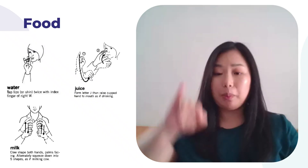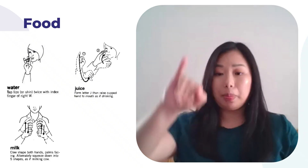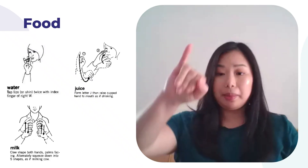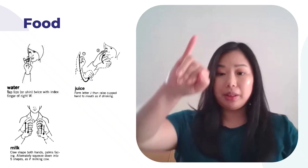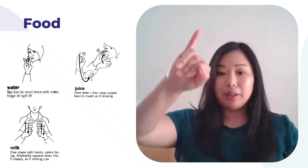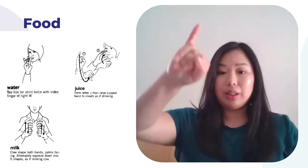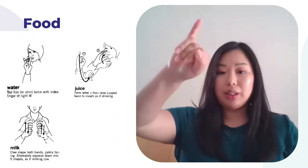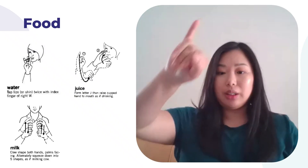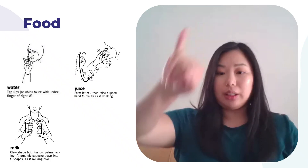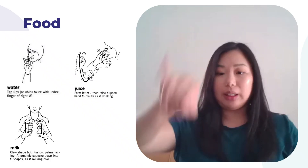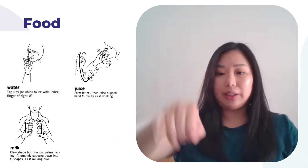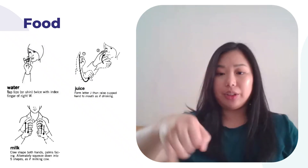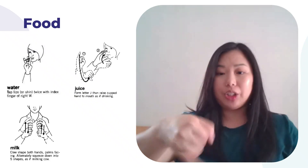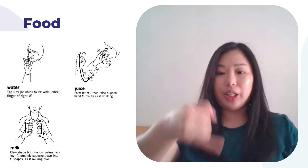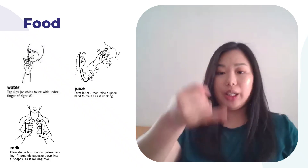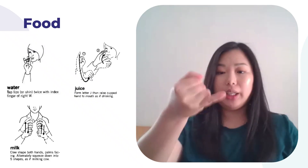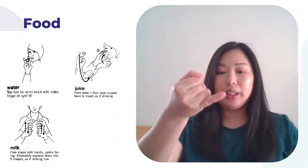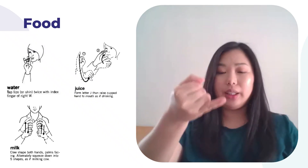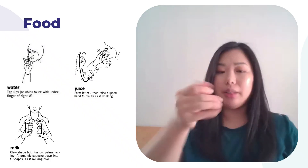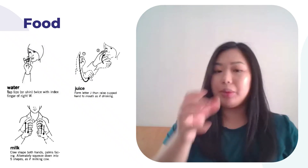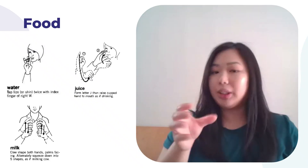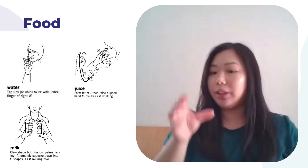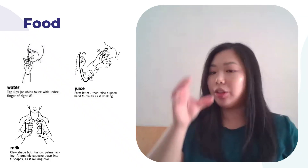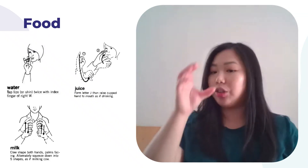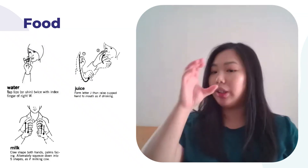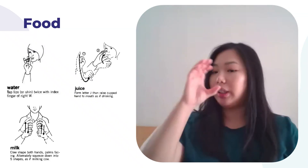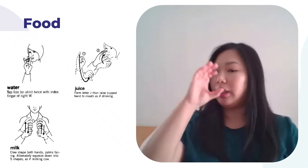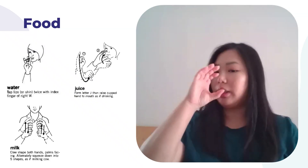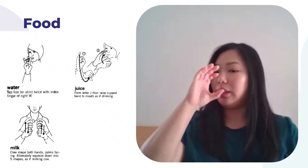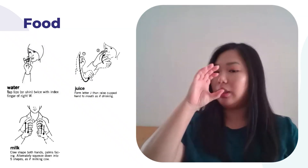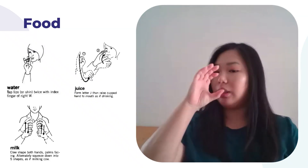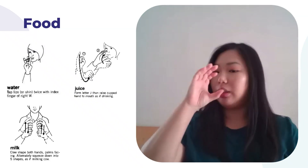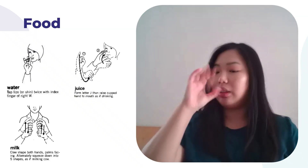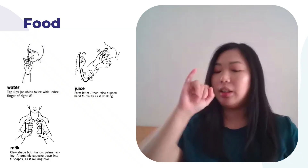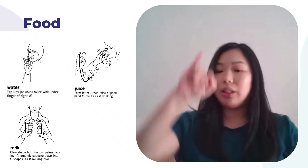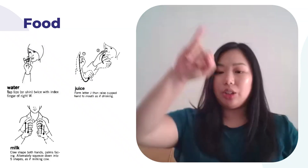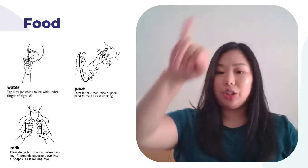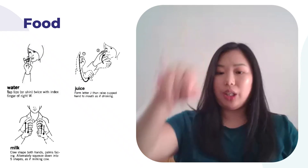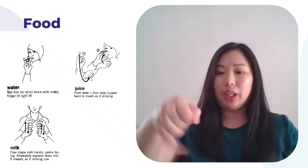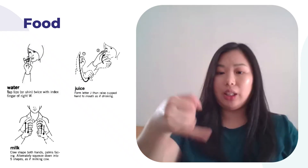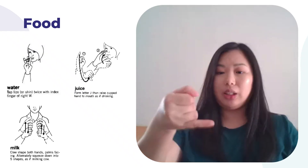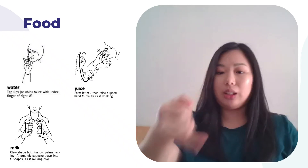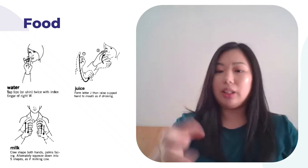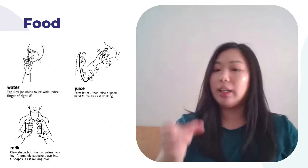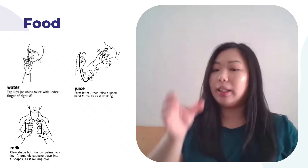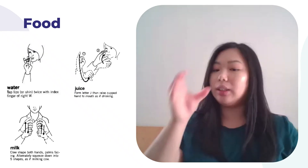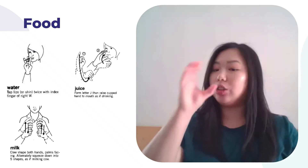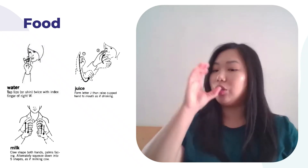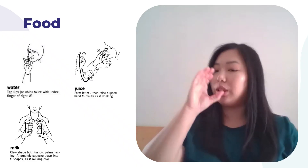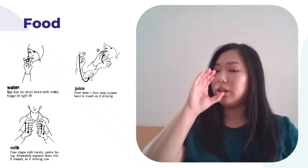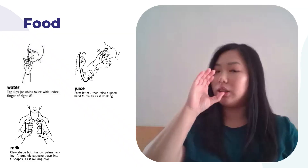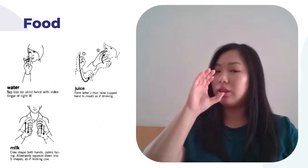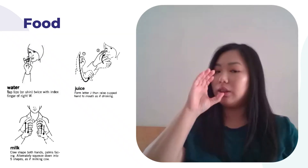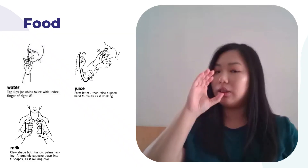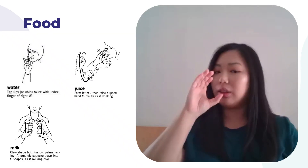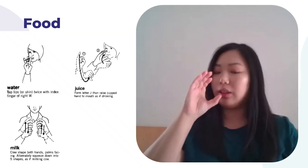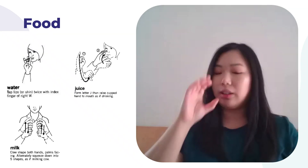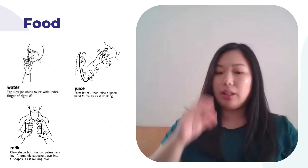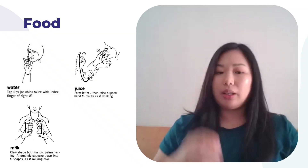Juice. The letter J, then pretend you're drinking. J and